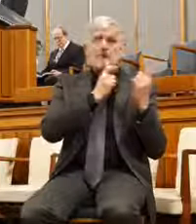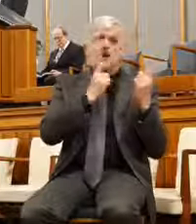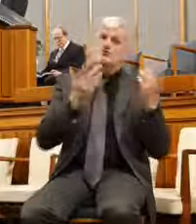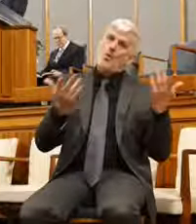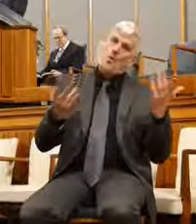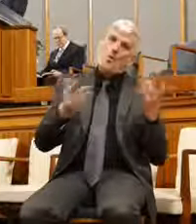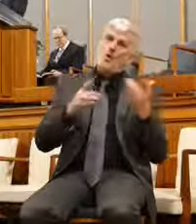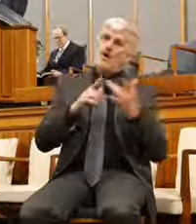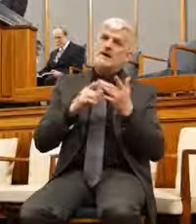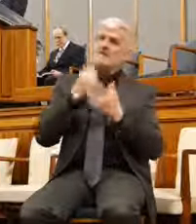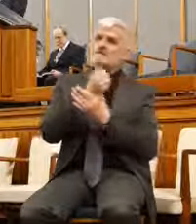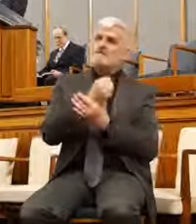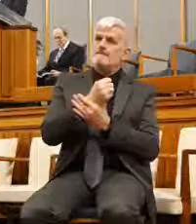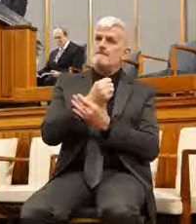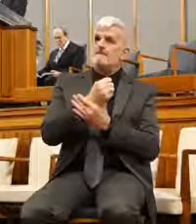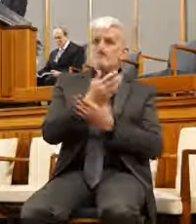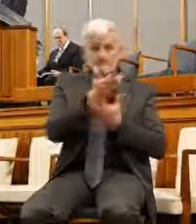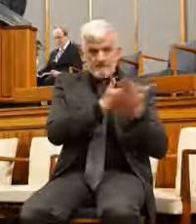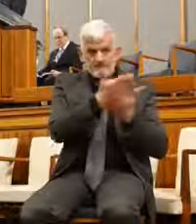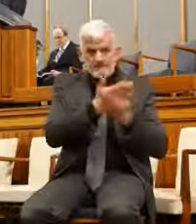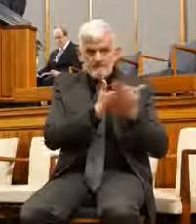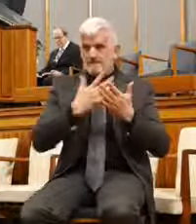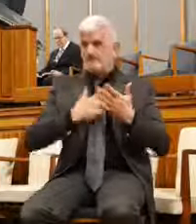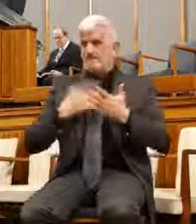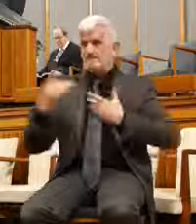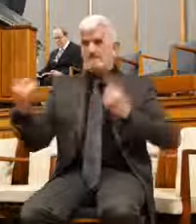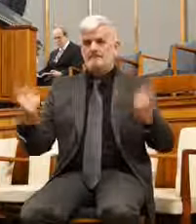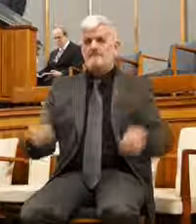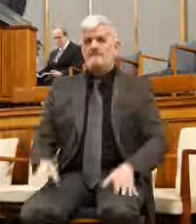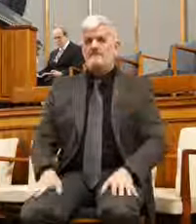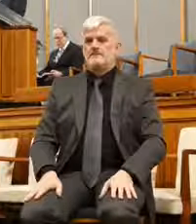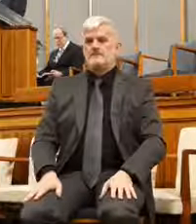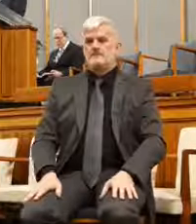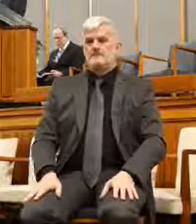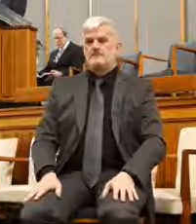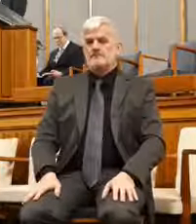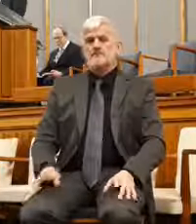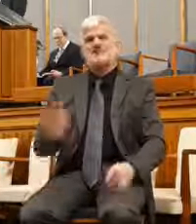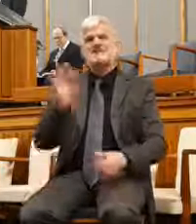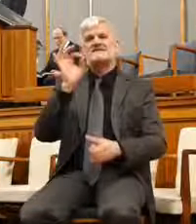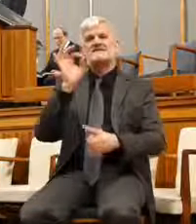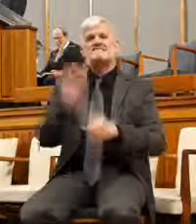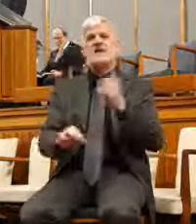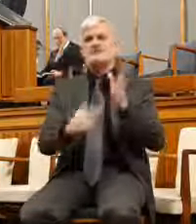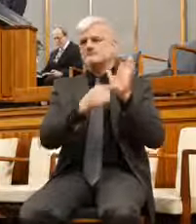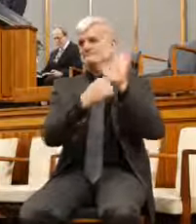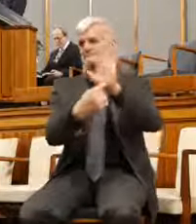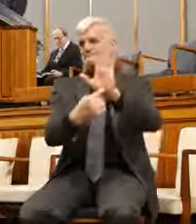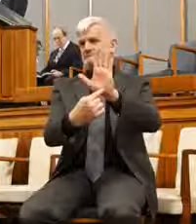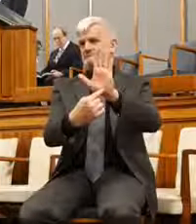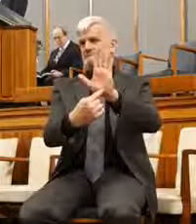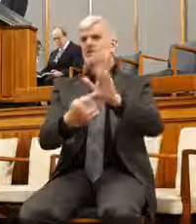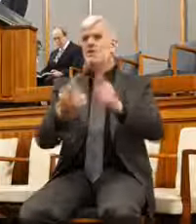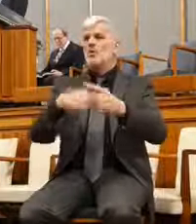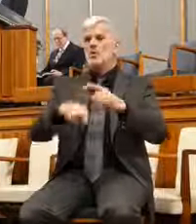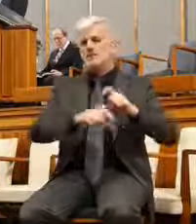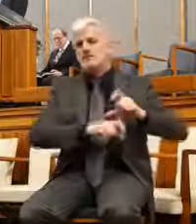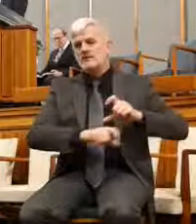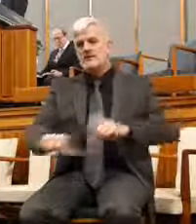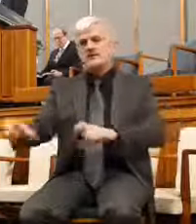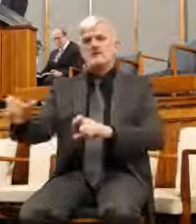in their vestries for any who would like to speak with them. And there's a special notice again this evening that we are continuing to